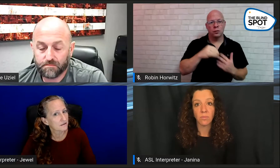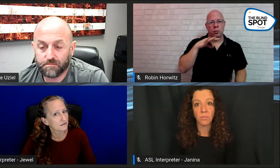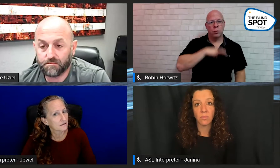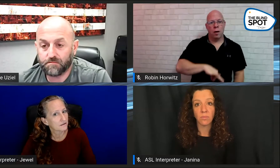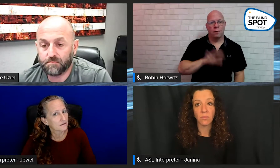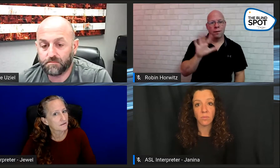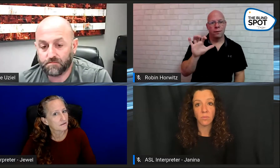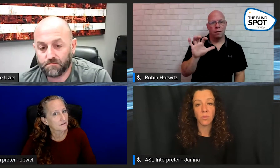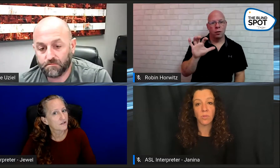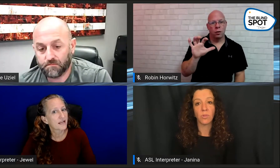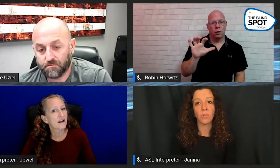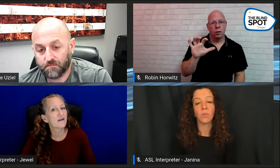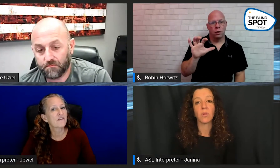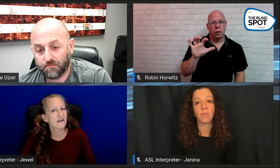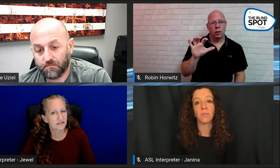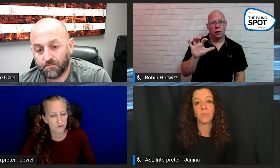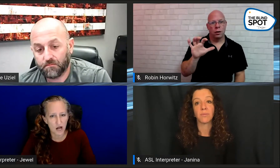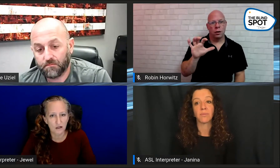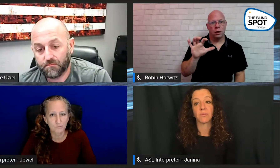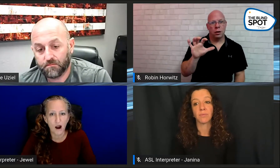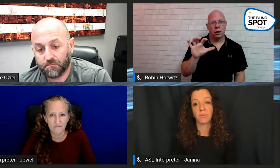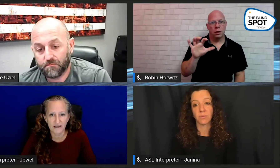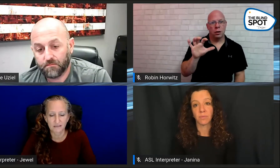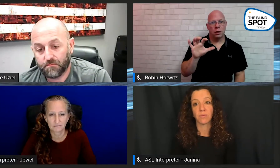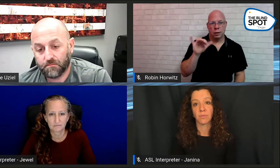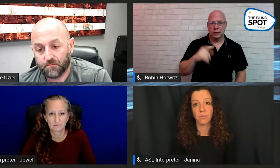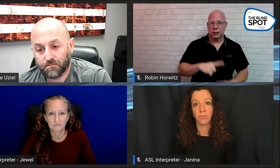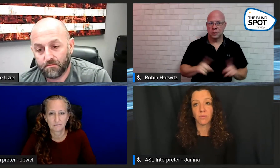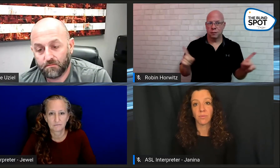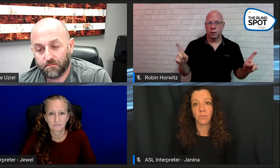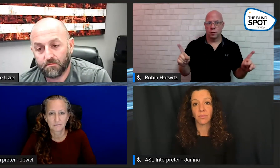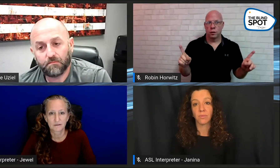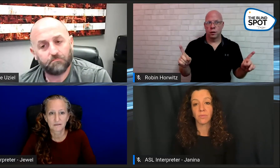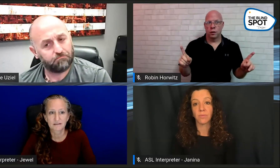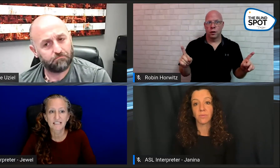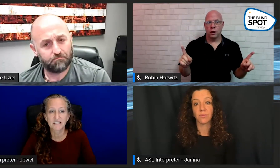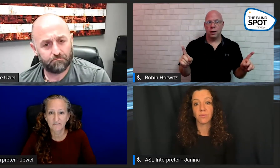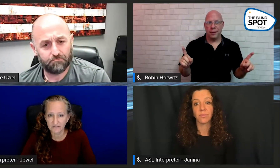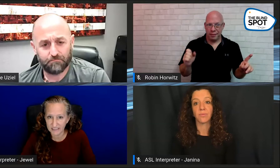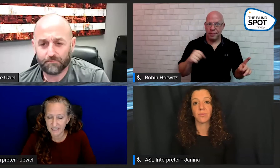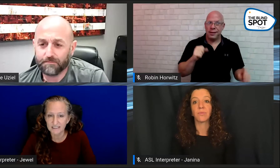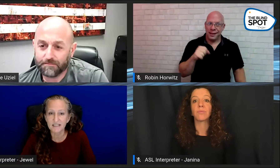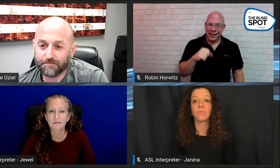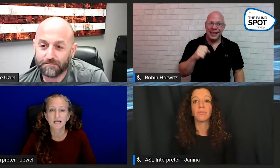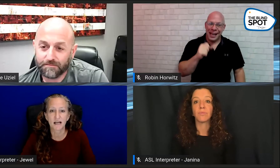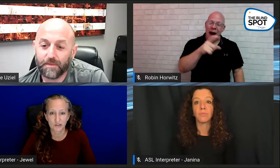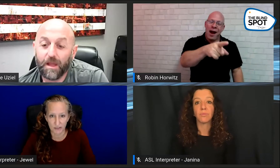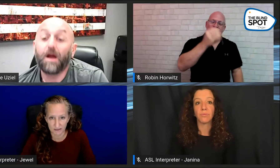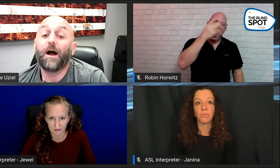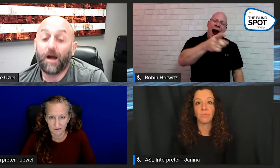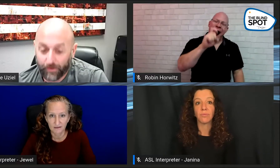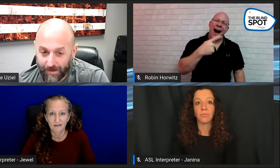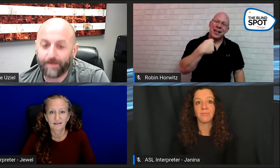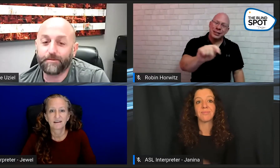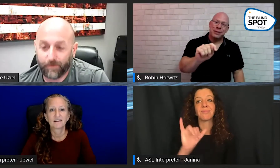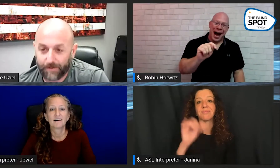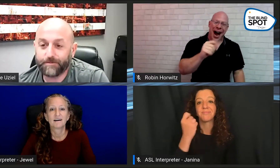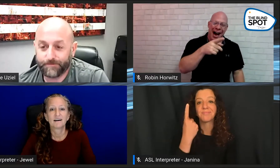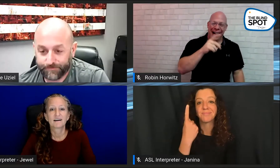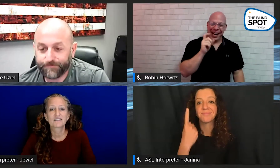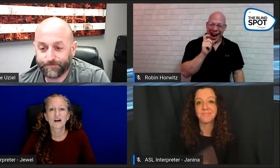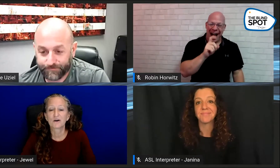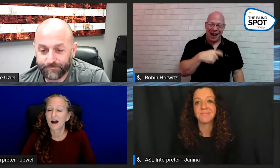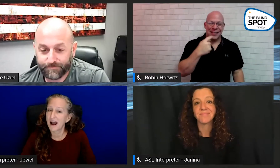futures, you get a $500 profit. That's at 50 cents times 100. Oh, got it.